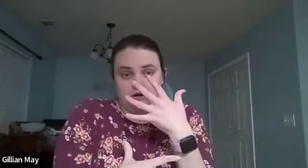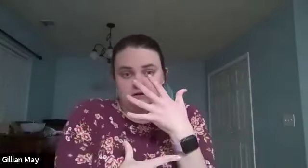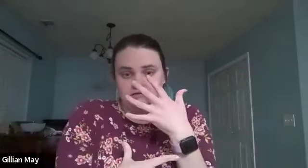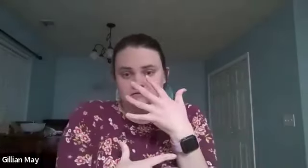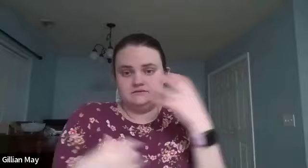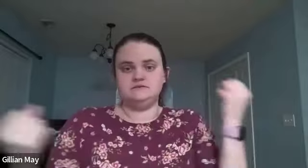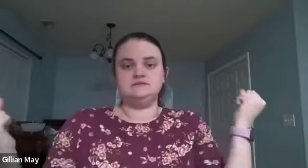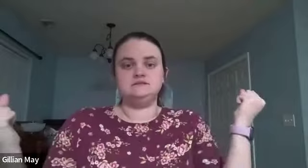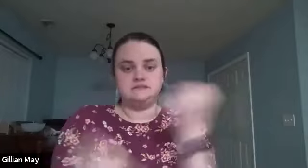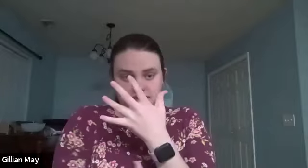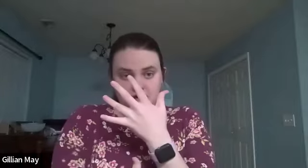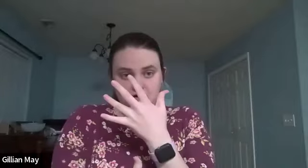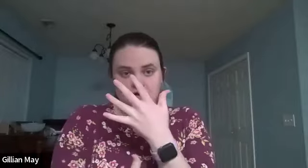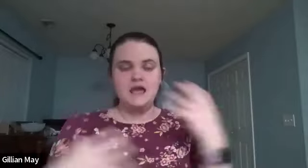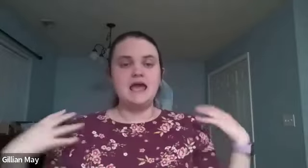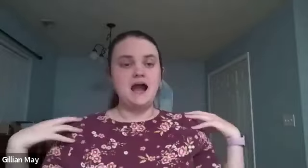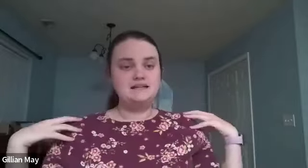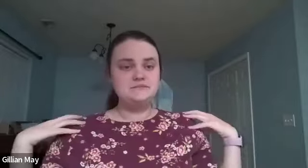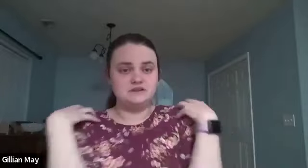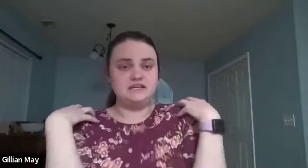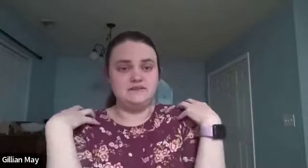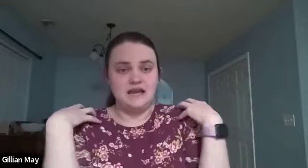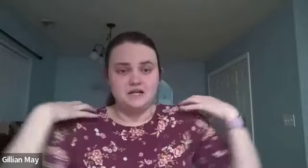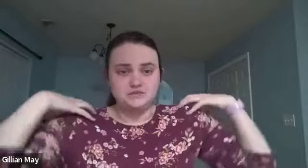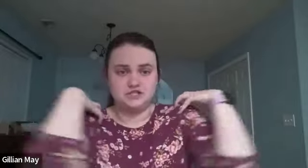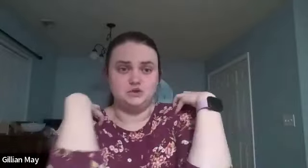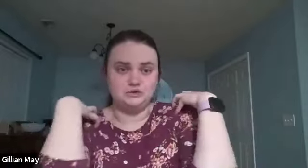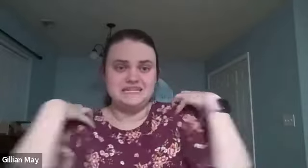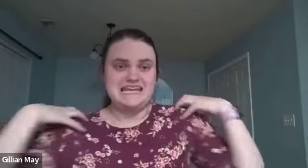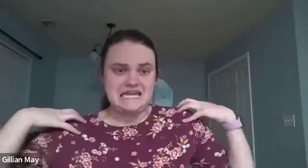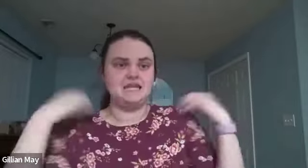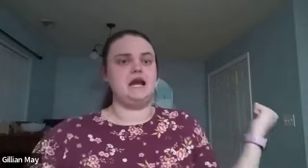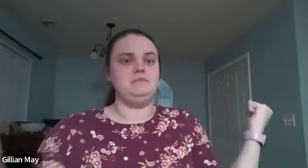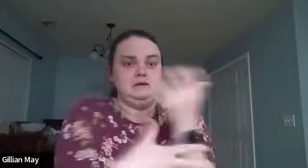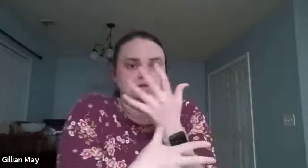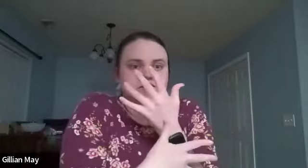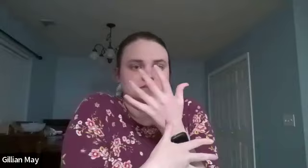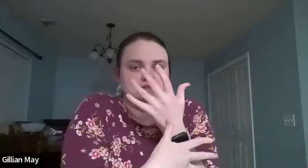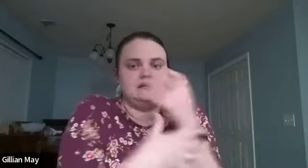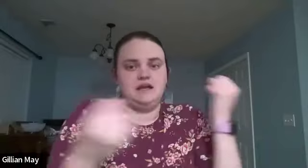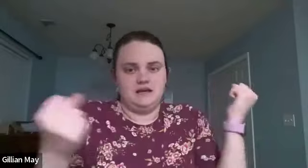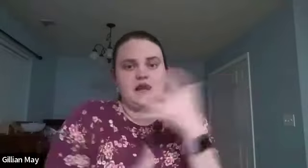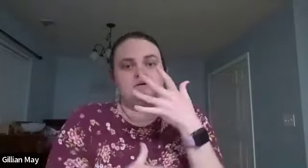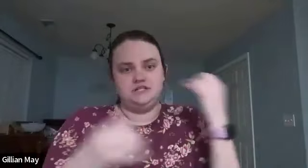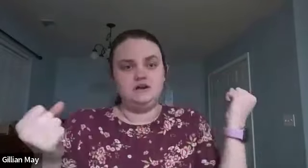scared, scared. And I typically even like hunch my shoulders in. Like I'm like kind of cower scared.